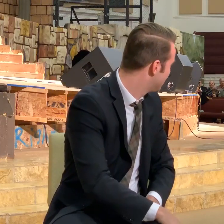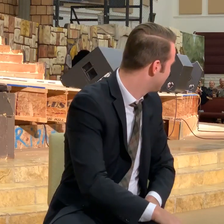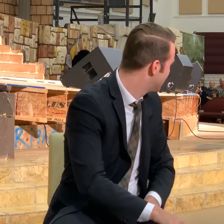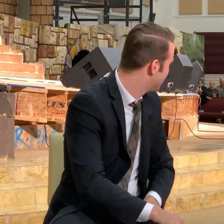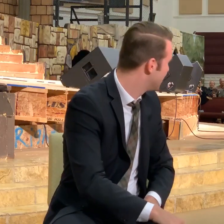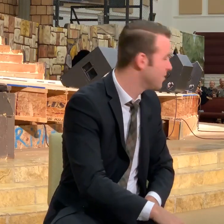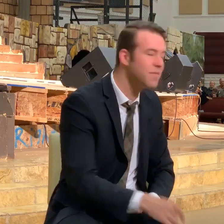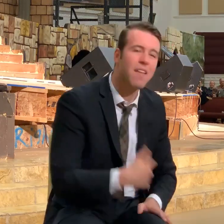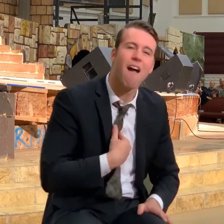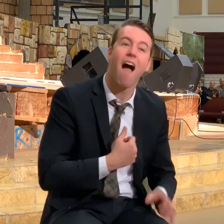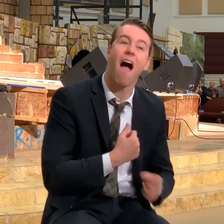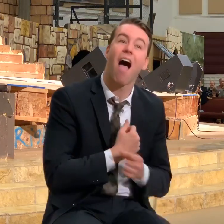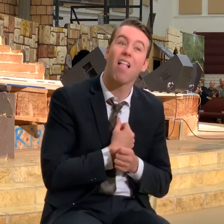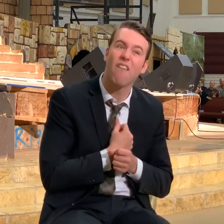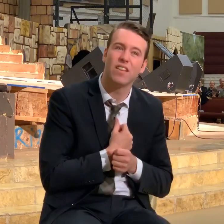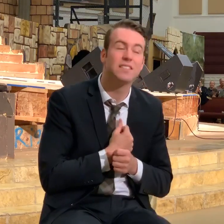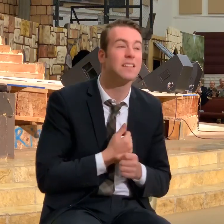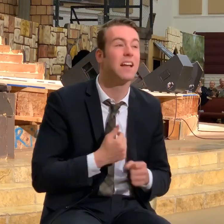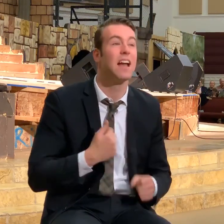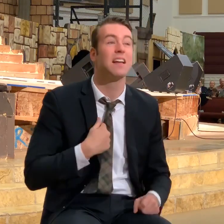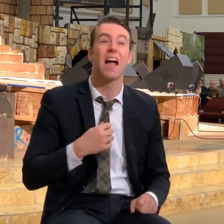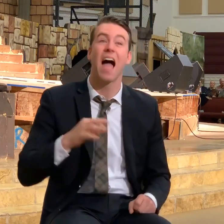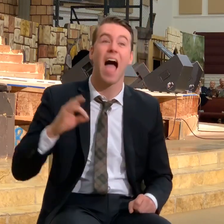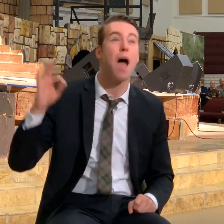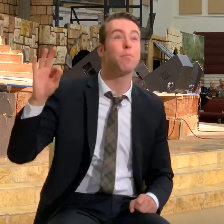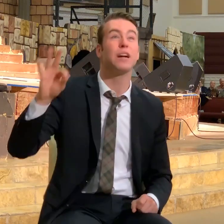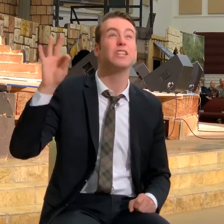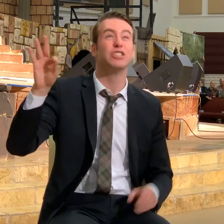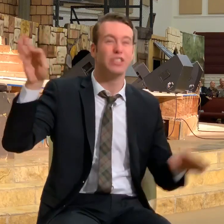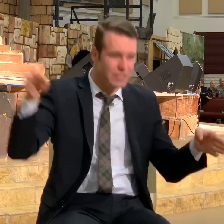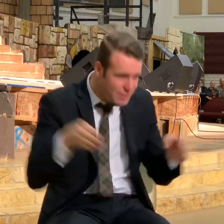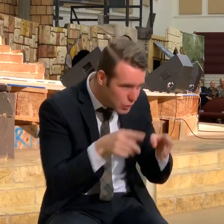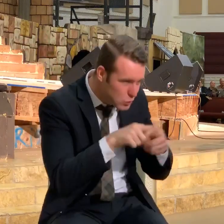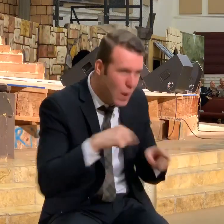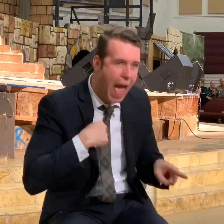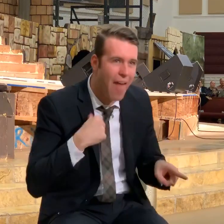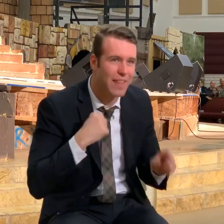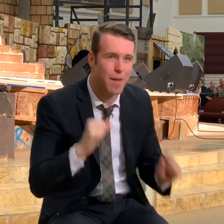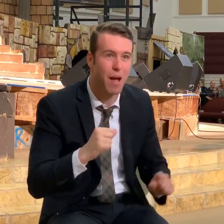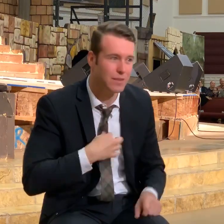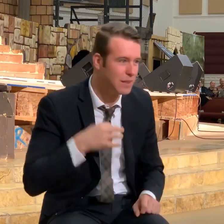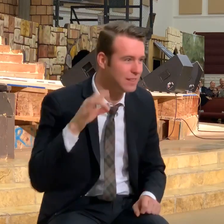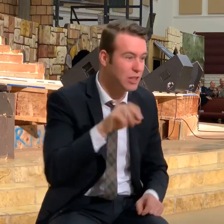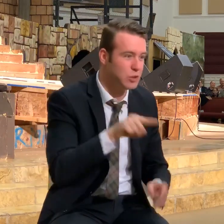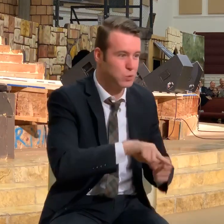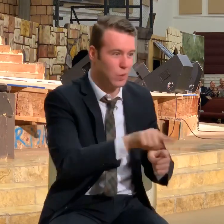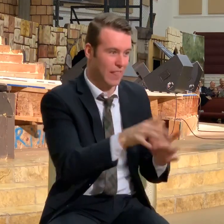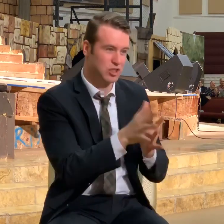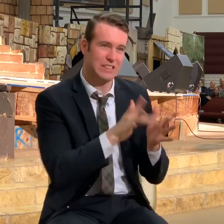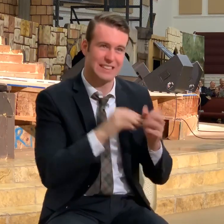I love this. Maybe I'm preaching from Anthony because I'm preaching to Jesus.